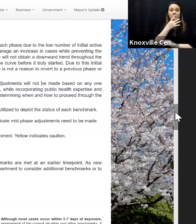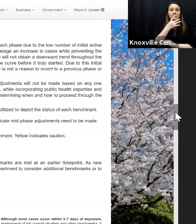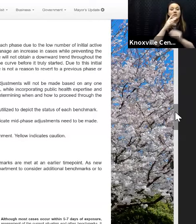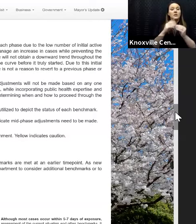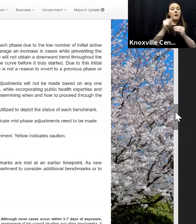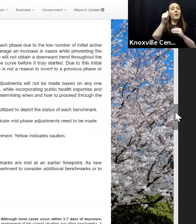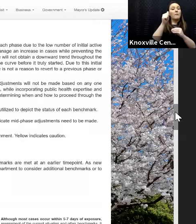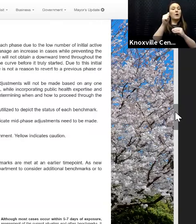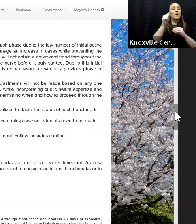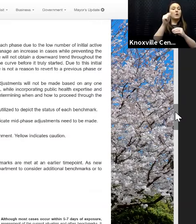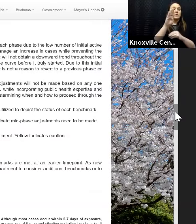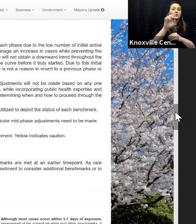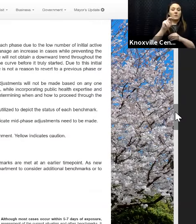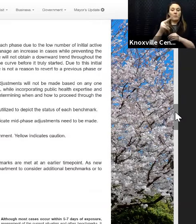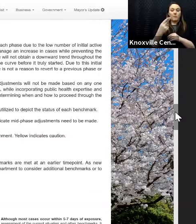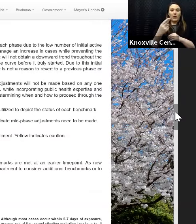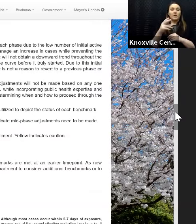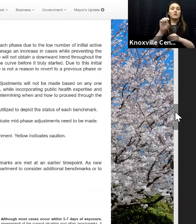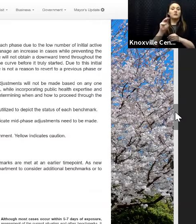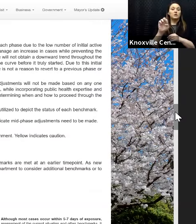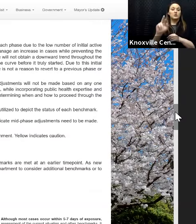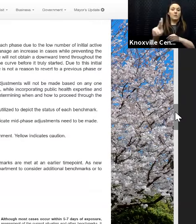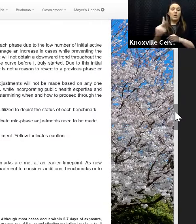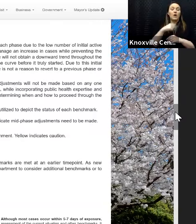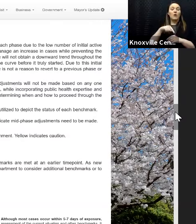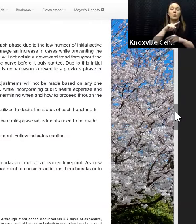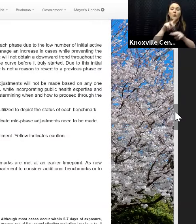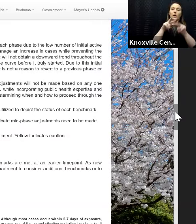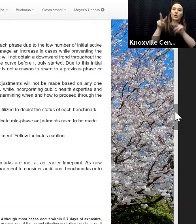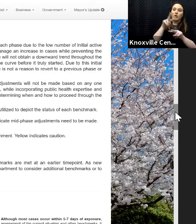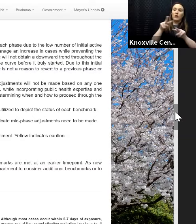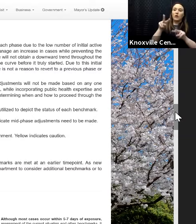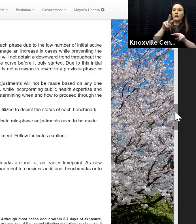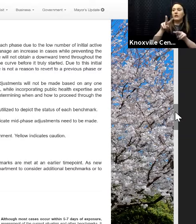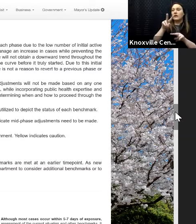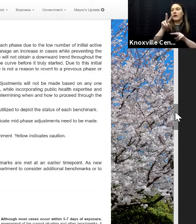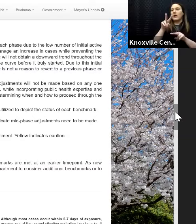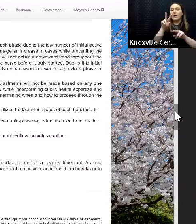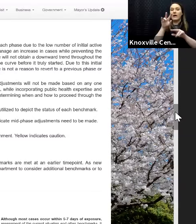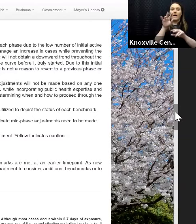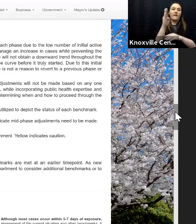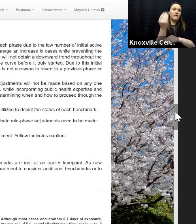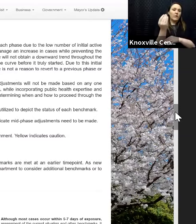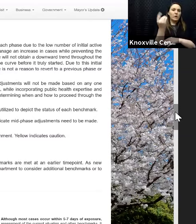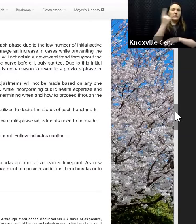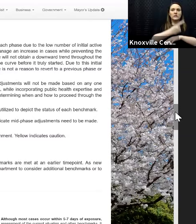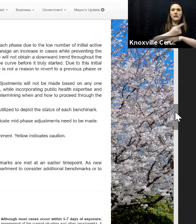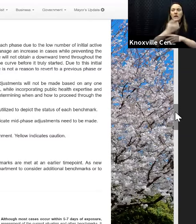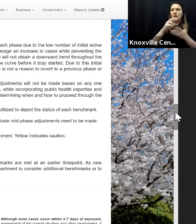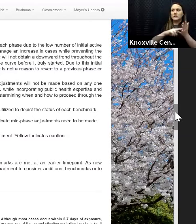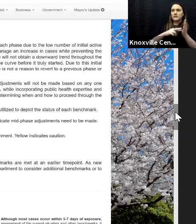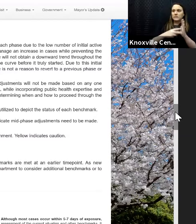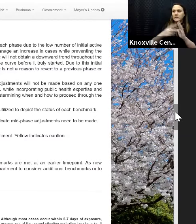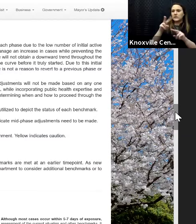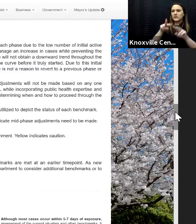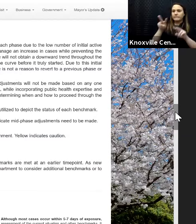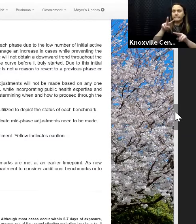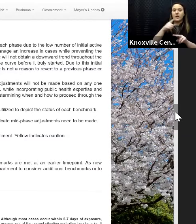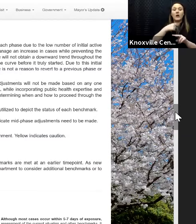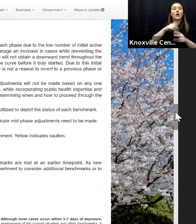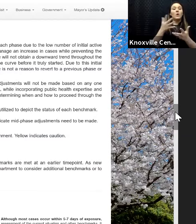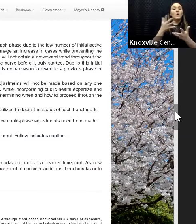benchmarks, really what we're looking at when you see things like standard deviation and 14 days rolling mean is we want to see